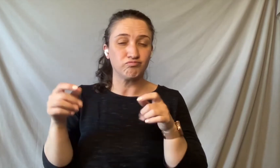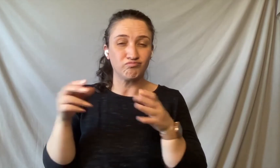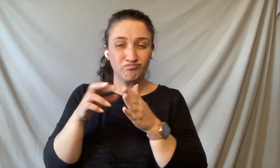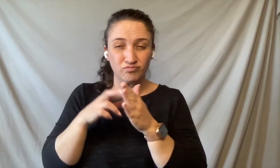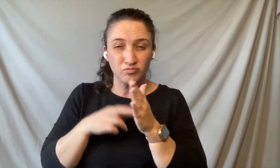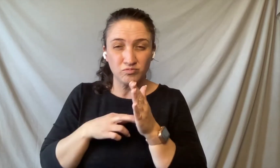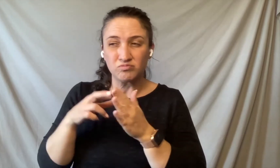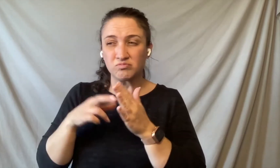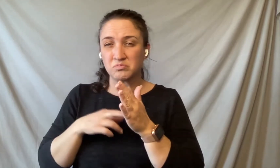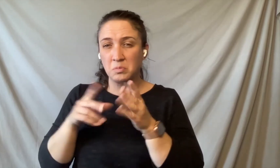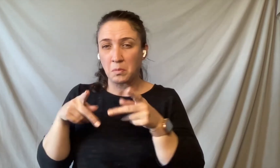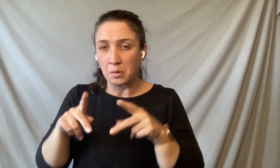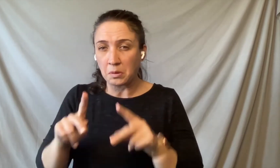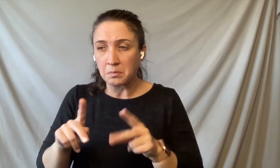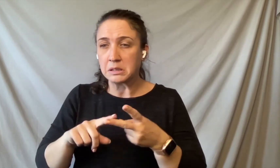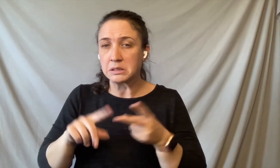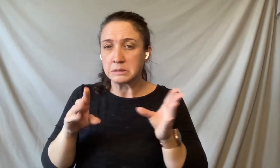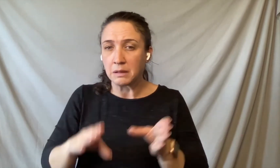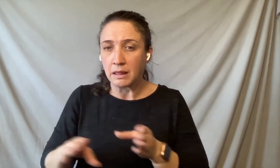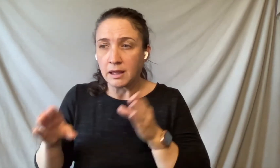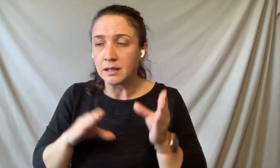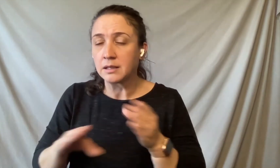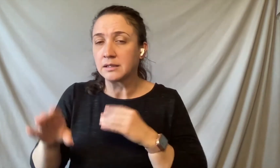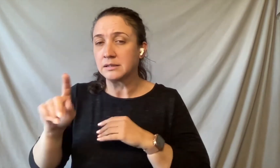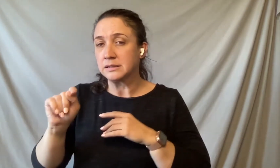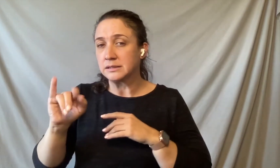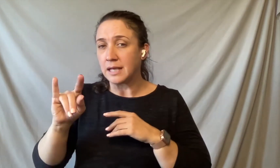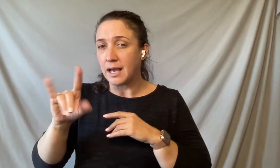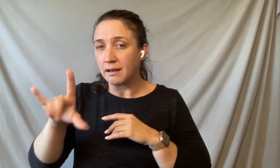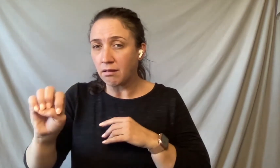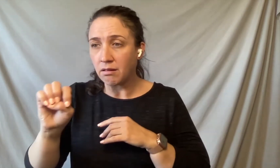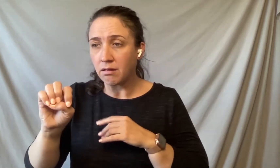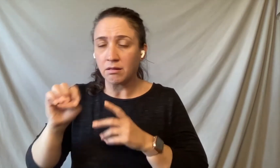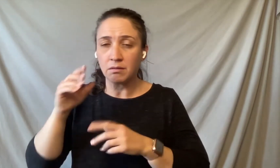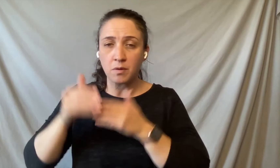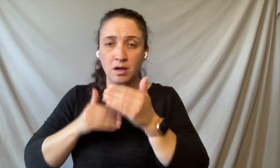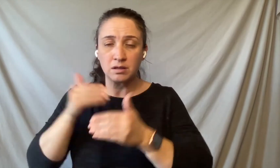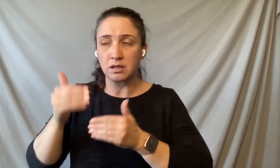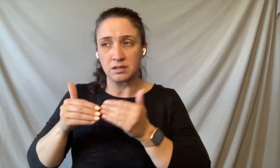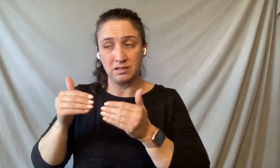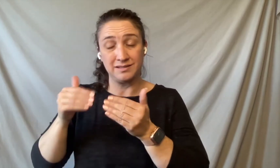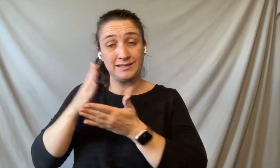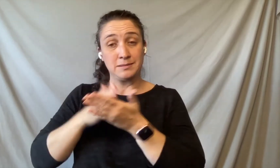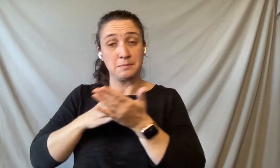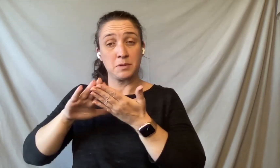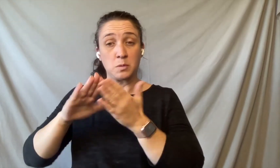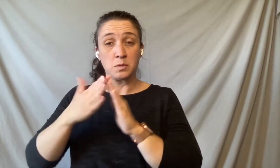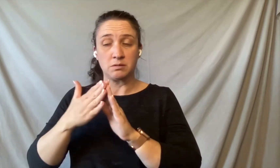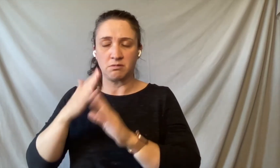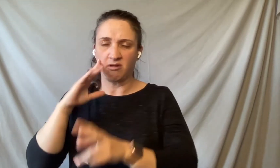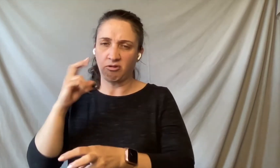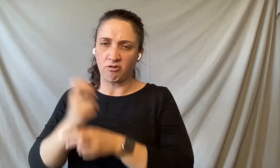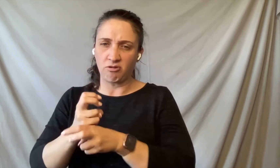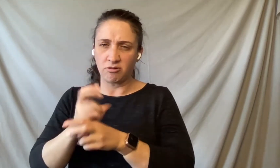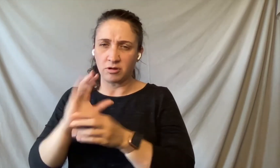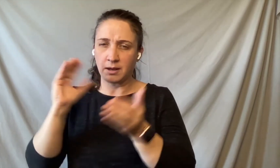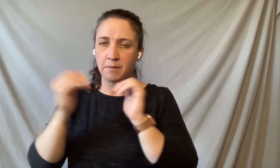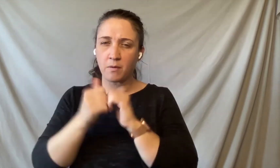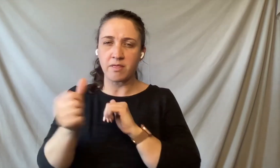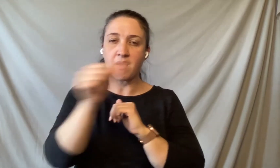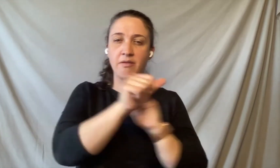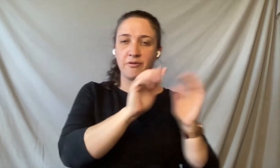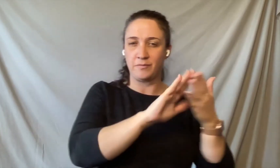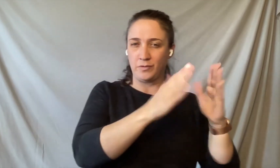planning, entitlement process in some communities is harder than others, and also the